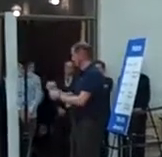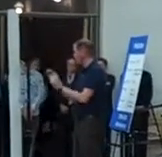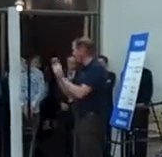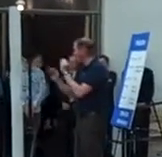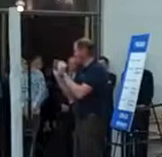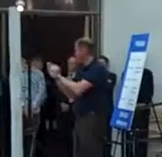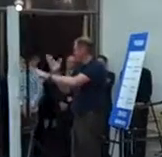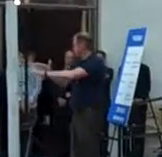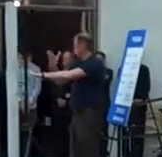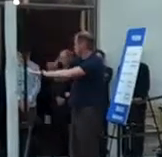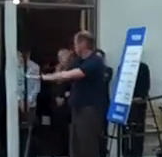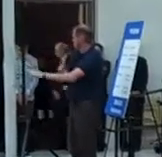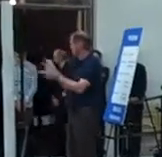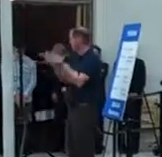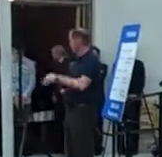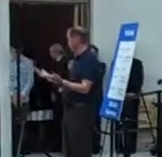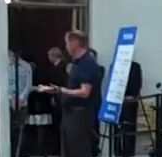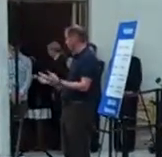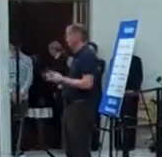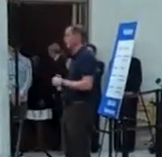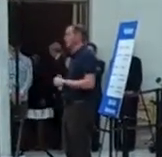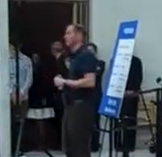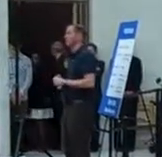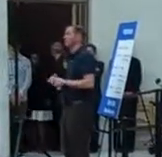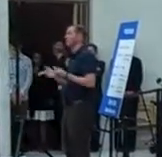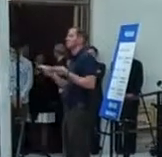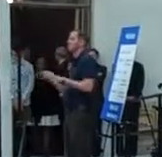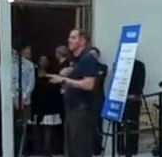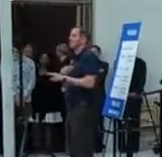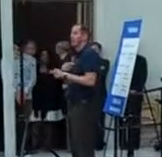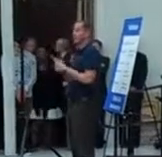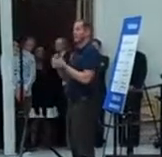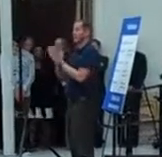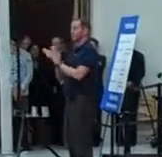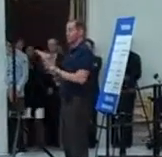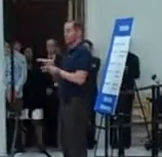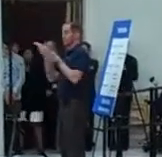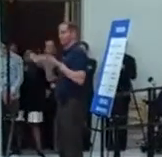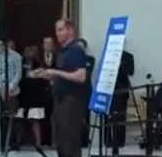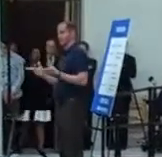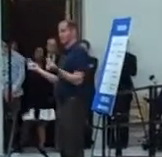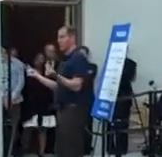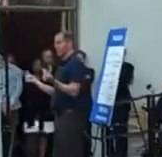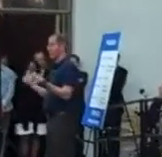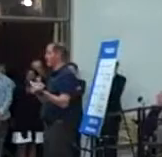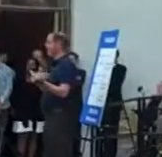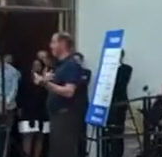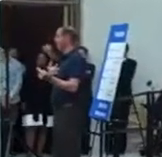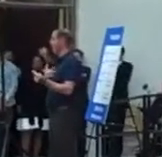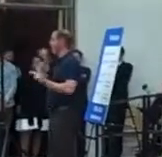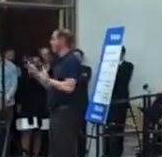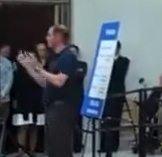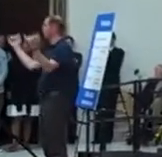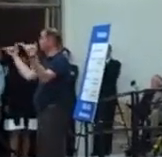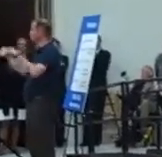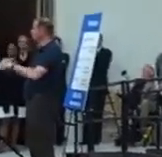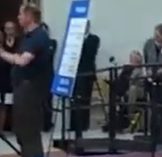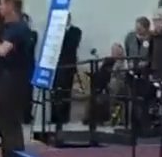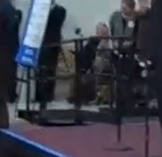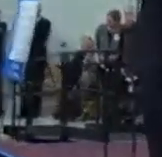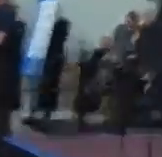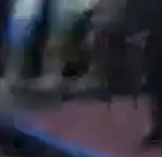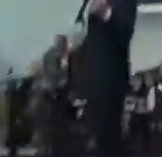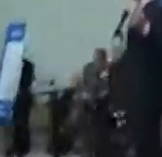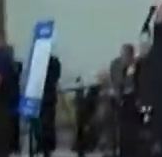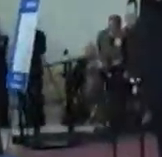You know, when I first became supervisor, some of you may know, I hosted a little reception over across the street. And I